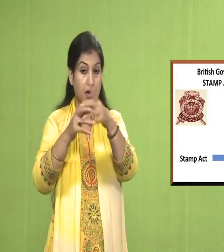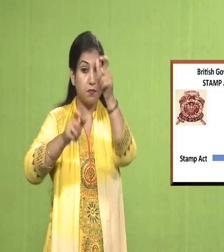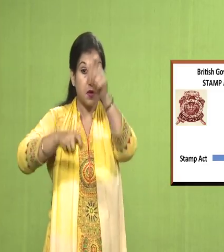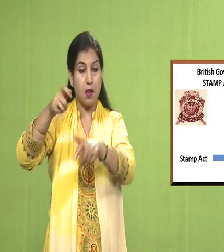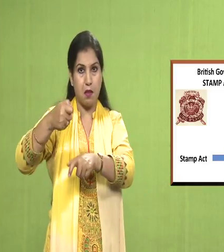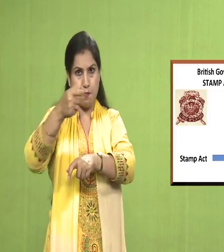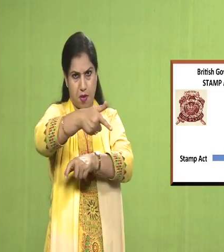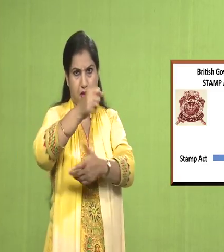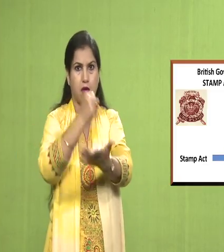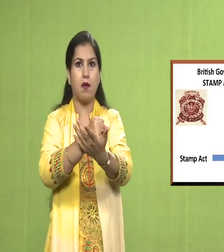it.